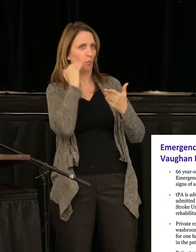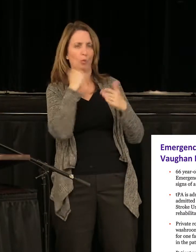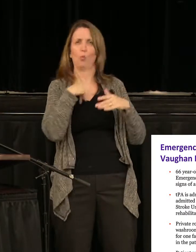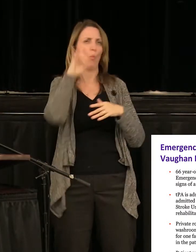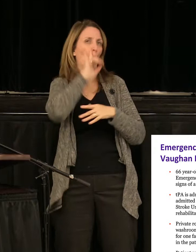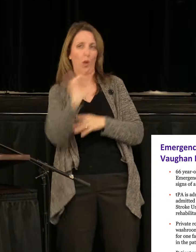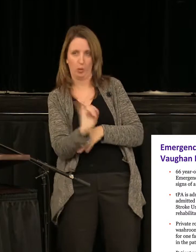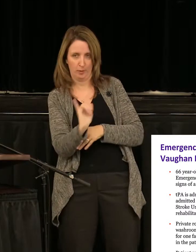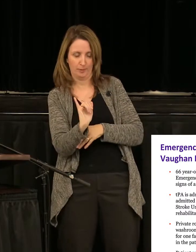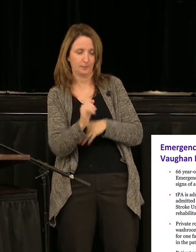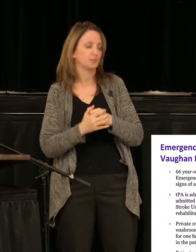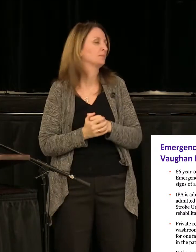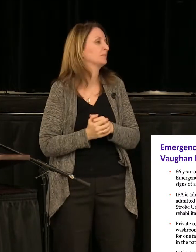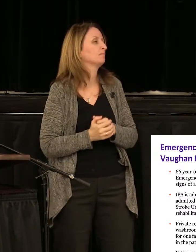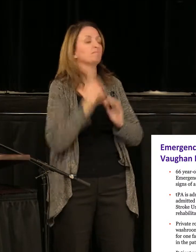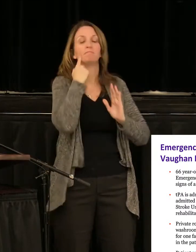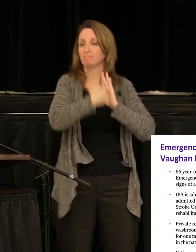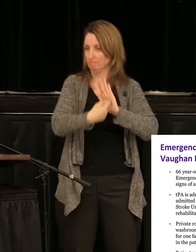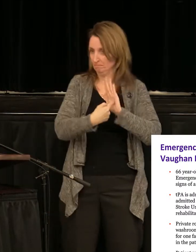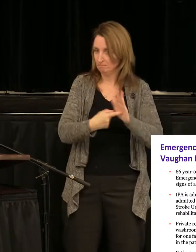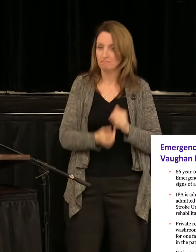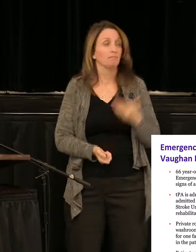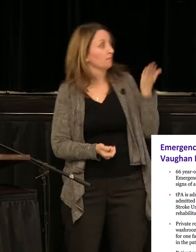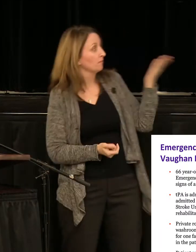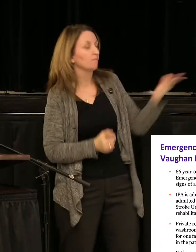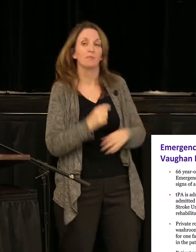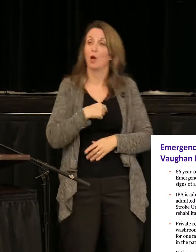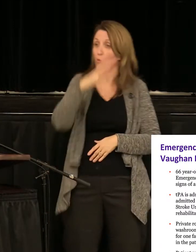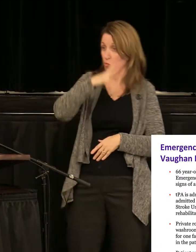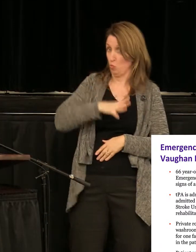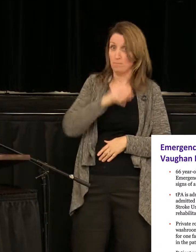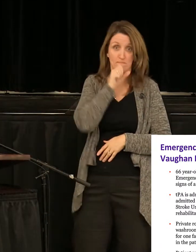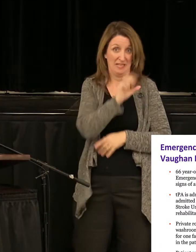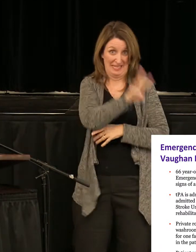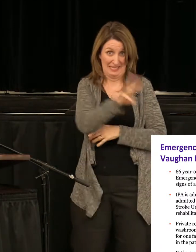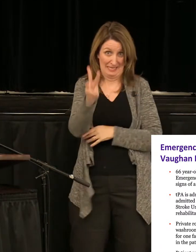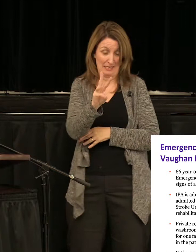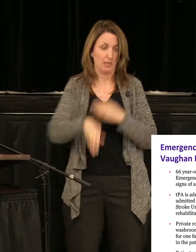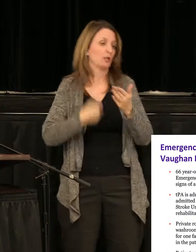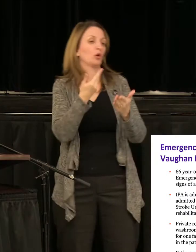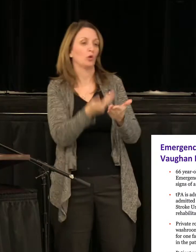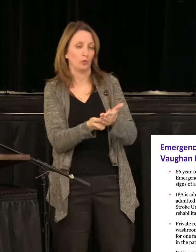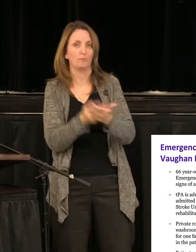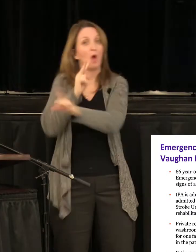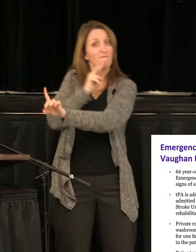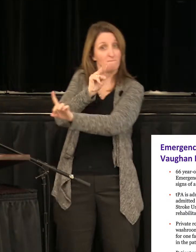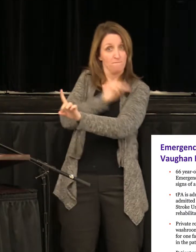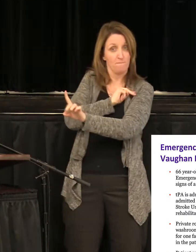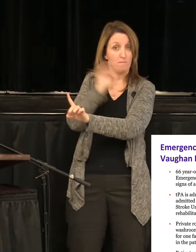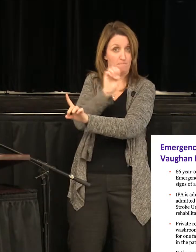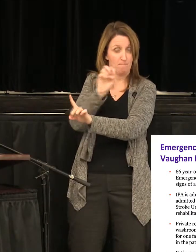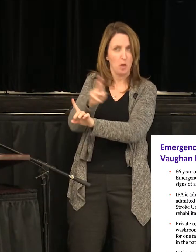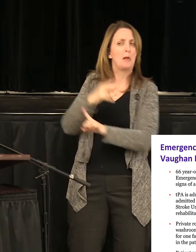care experience will be. So for example, we have this 66-year-old woman who's brought to the emergency department at the Mackenzie Vaughan Hospital with